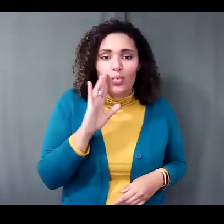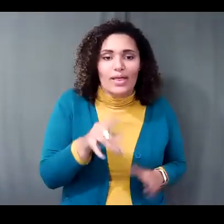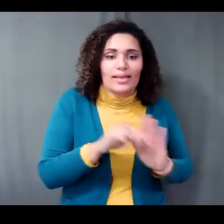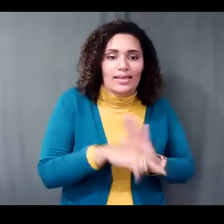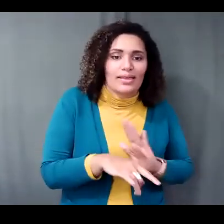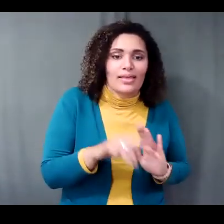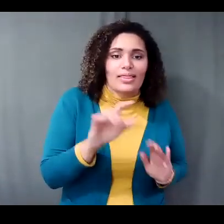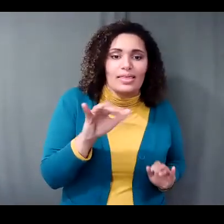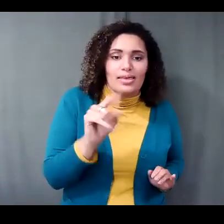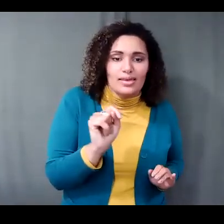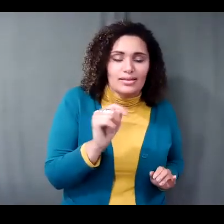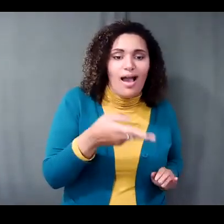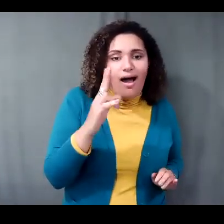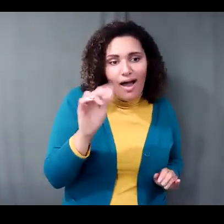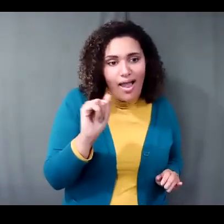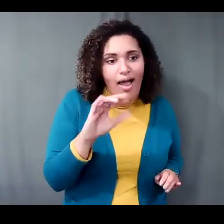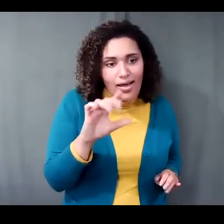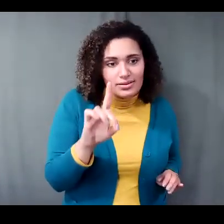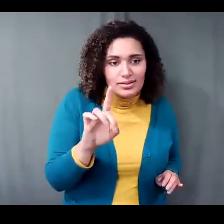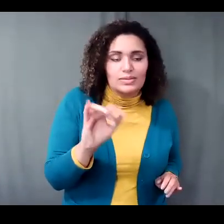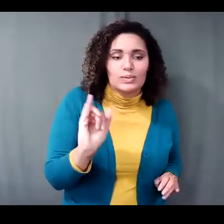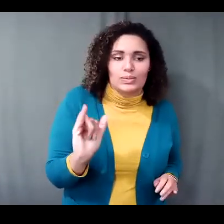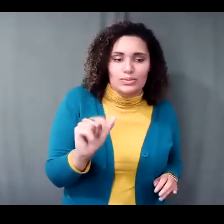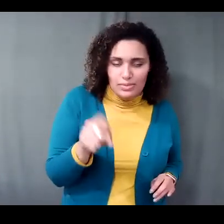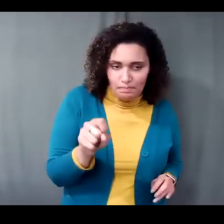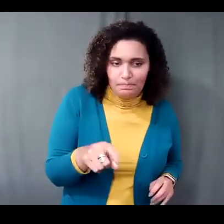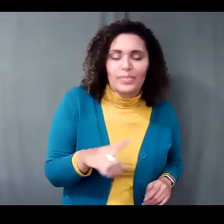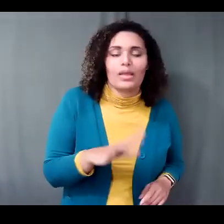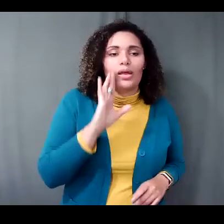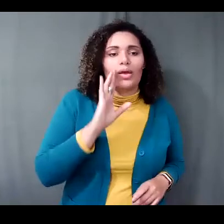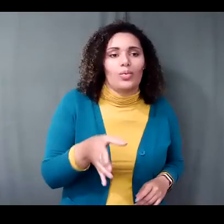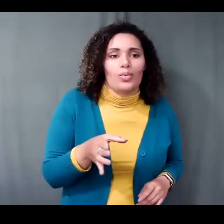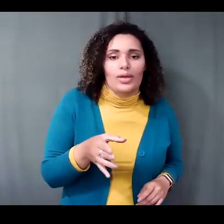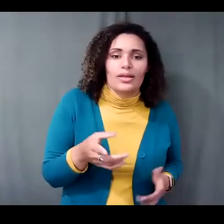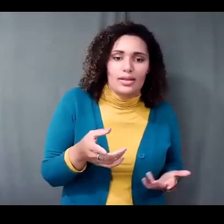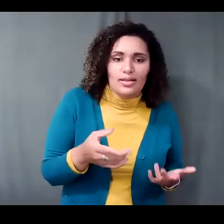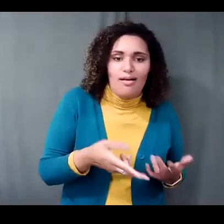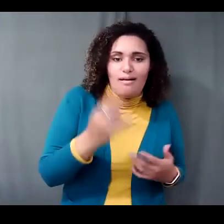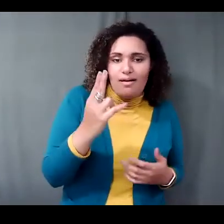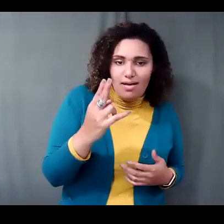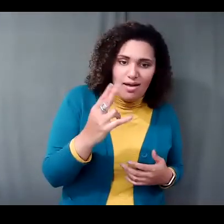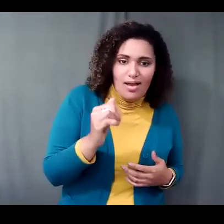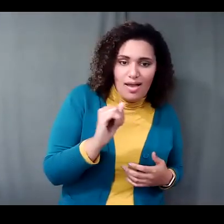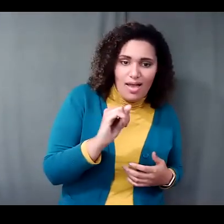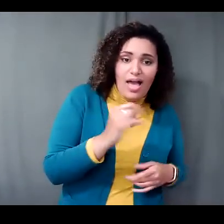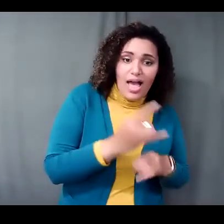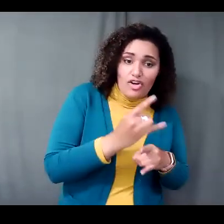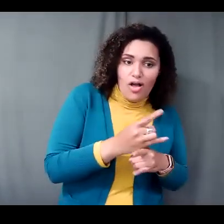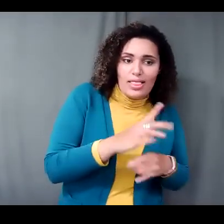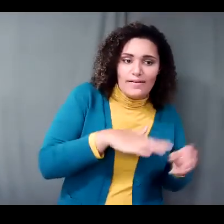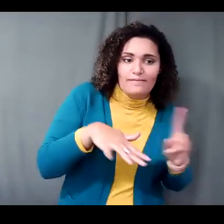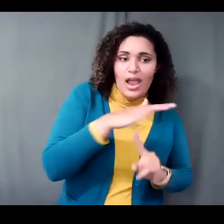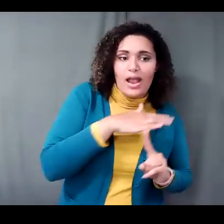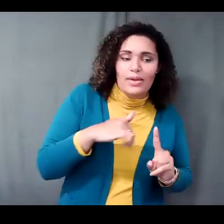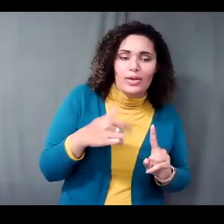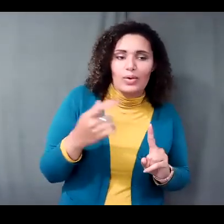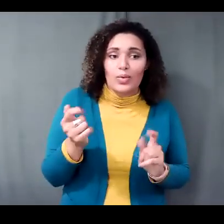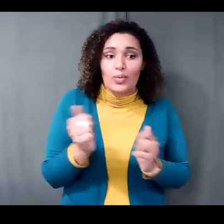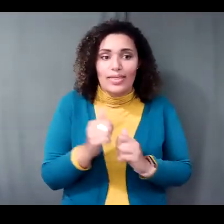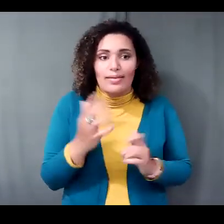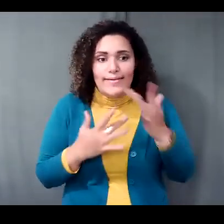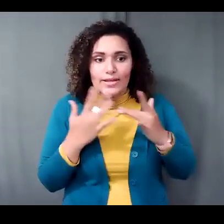late harvest. So it is not fortified. We haven't added any alcohol to it. It is just, we left